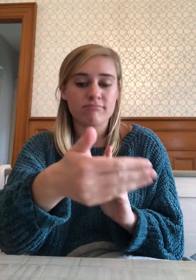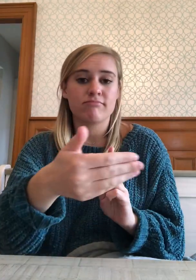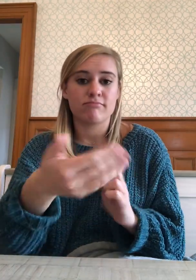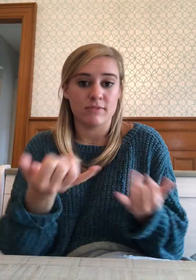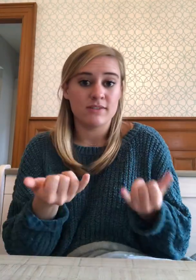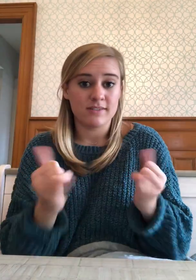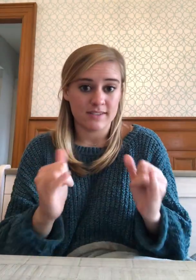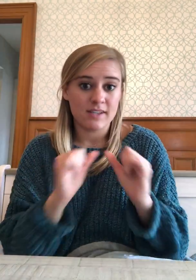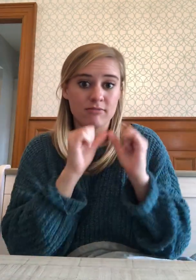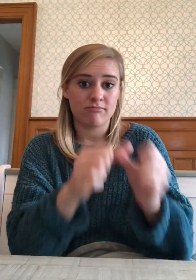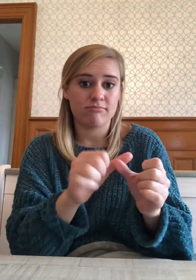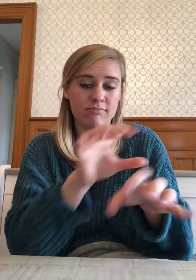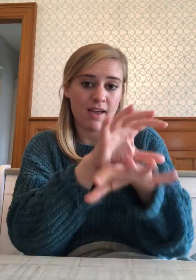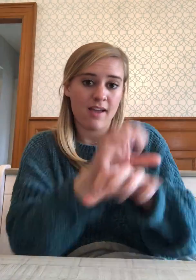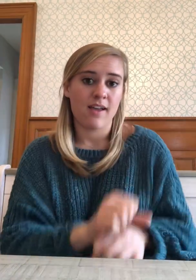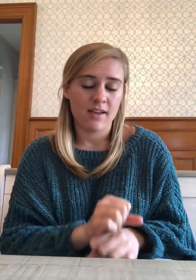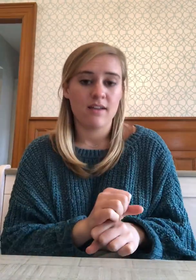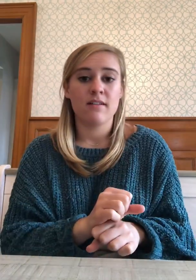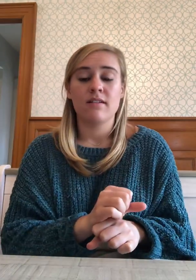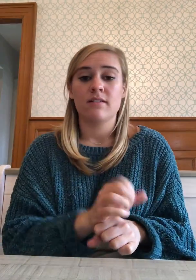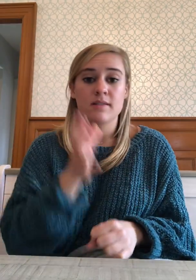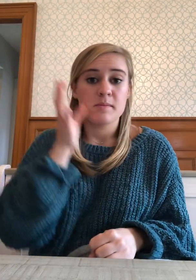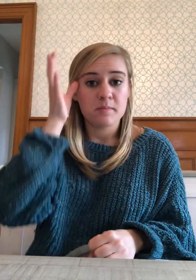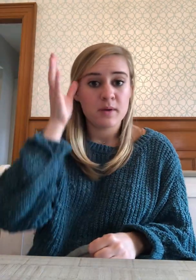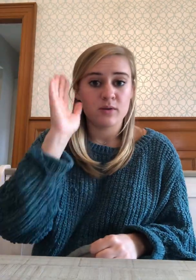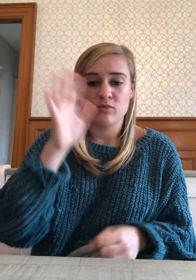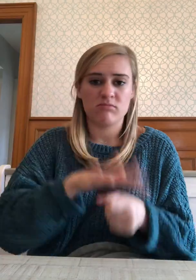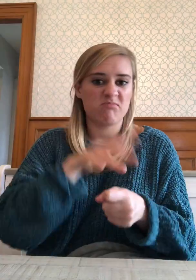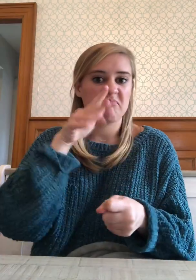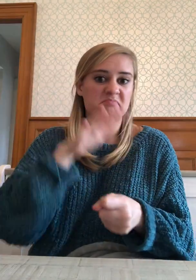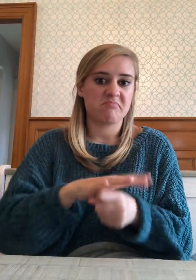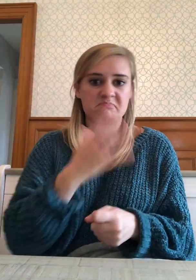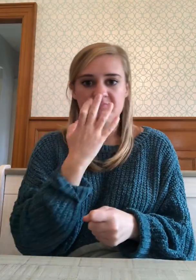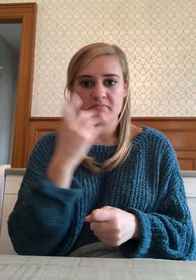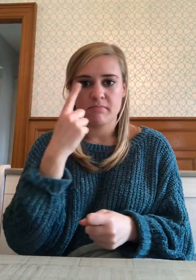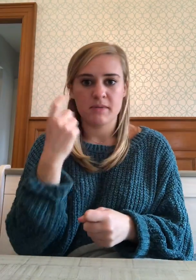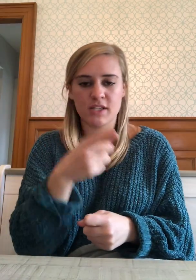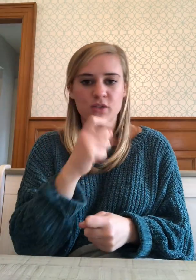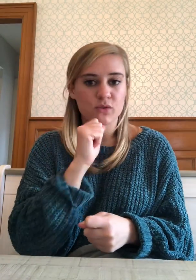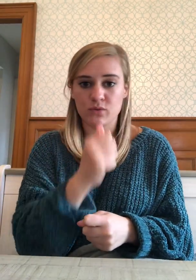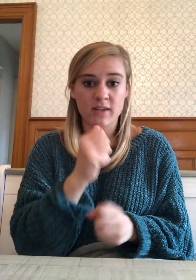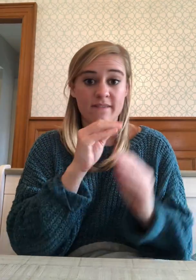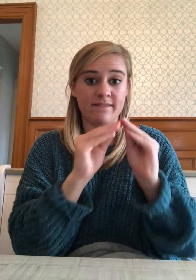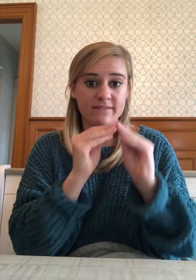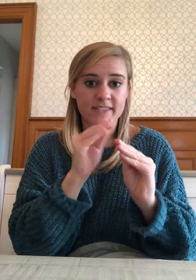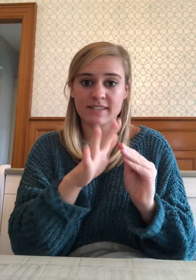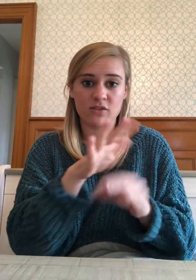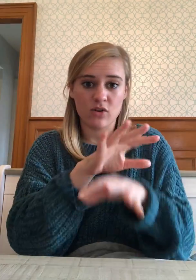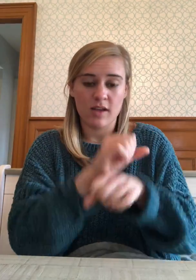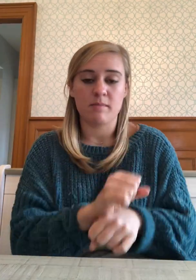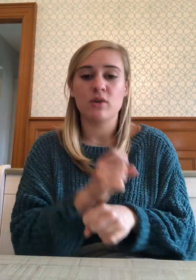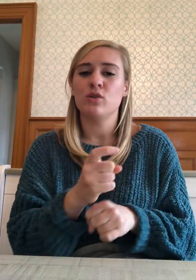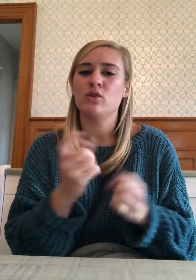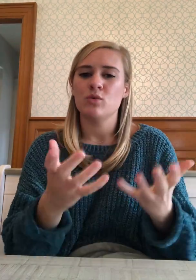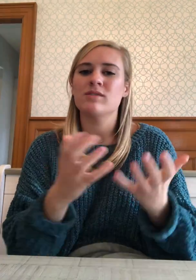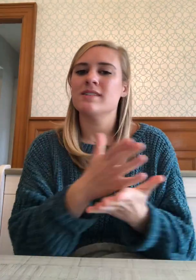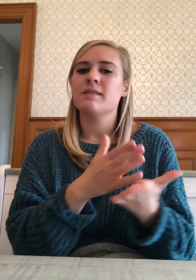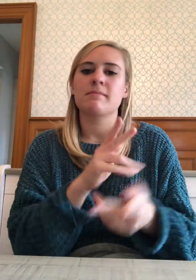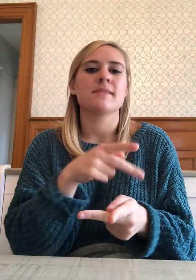be kind of flaming mad at you because you didn't correct the habit. You want some kind of indication from